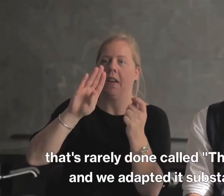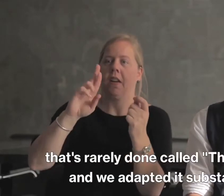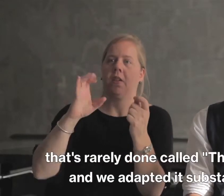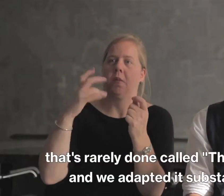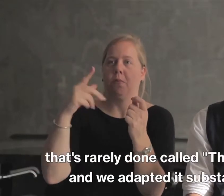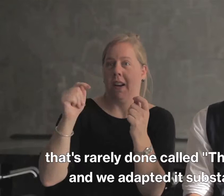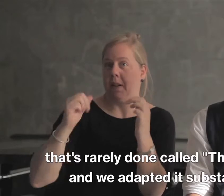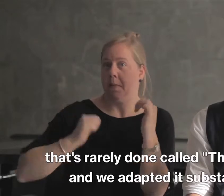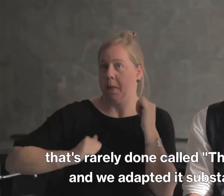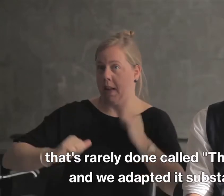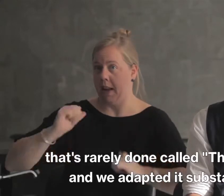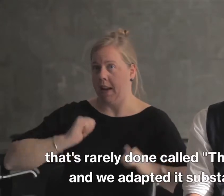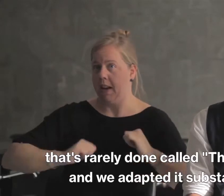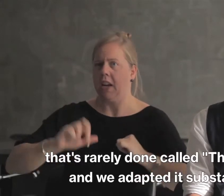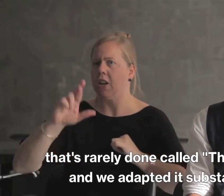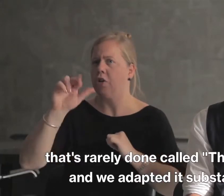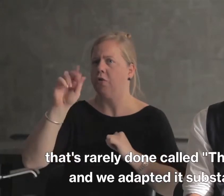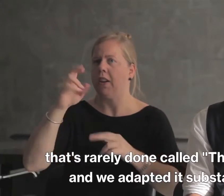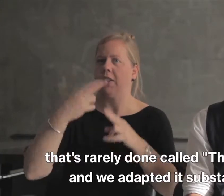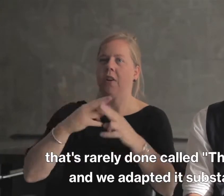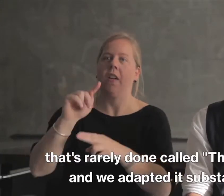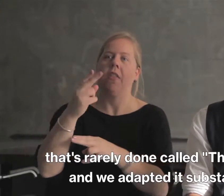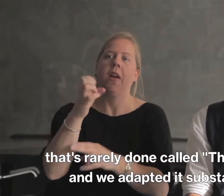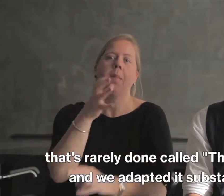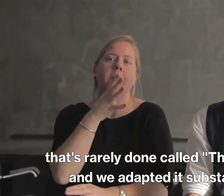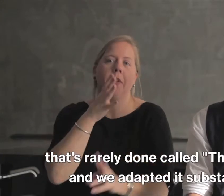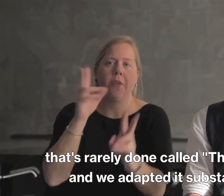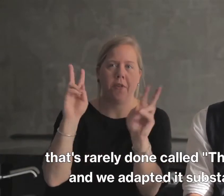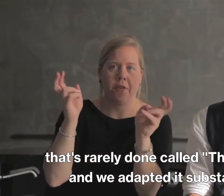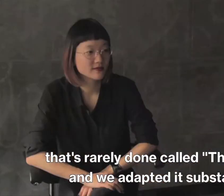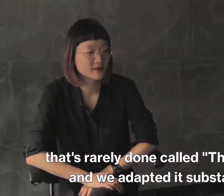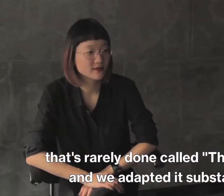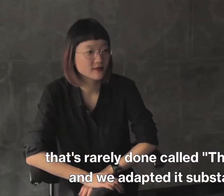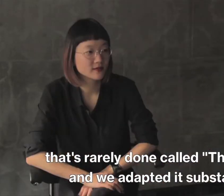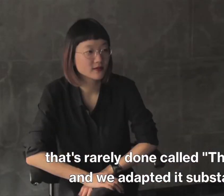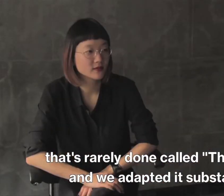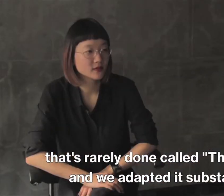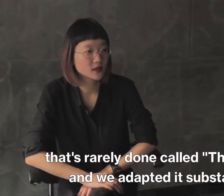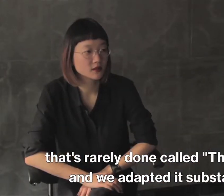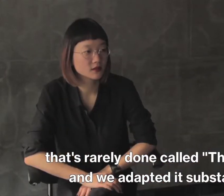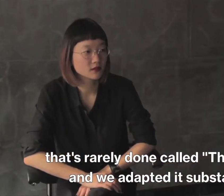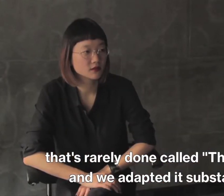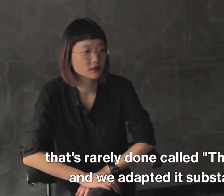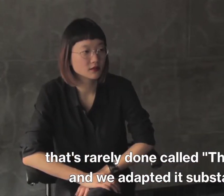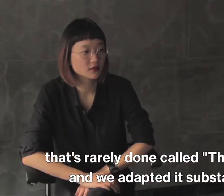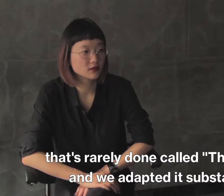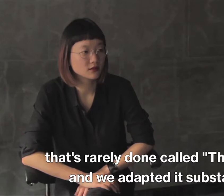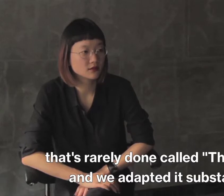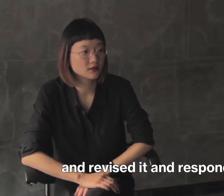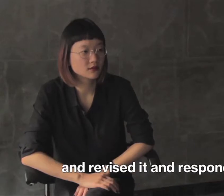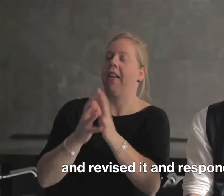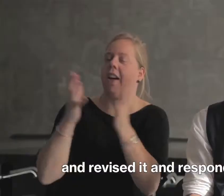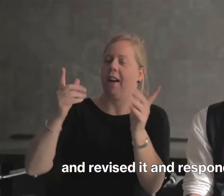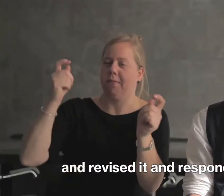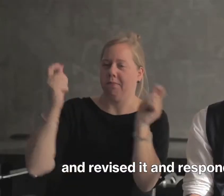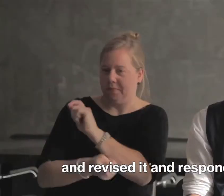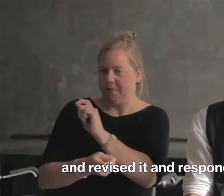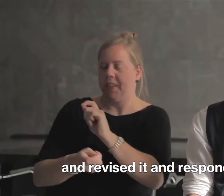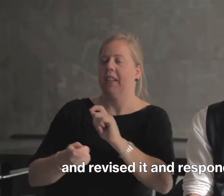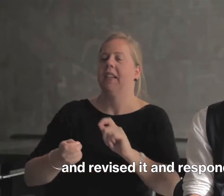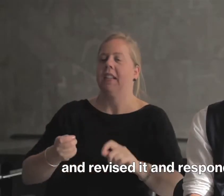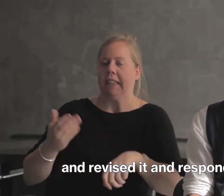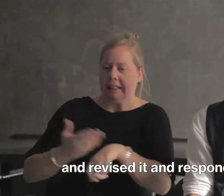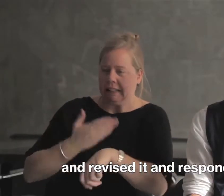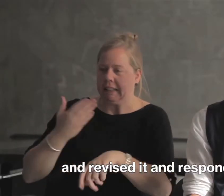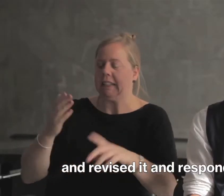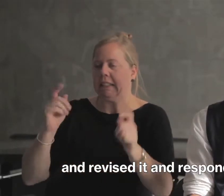that's rarely done called The Mother, and we've adapted it substantially and revised it